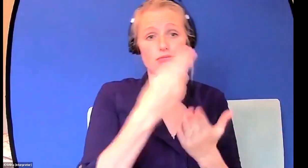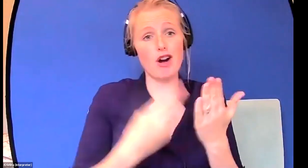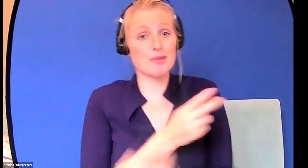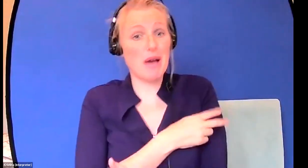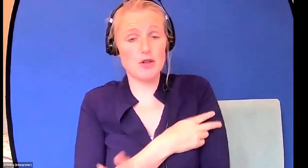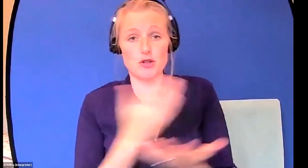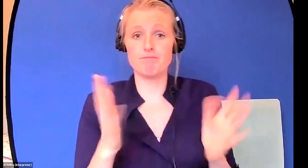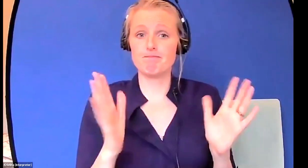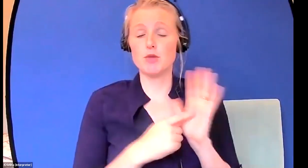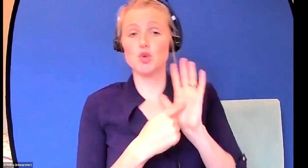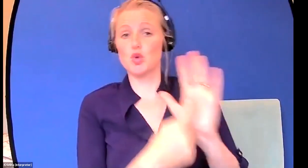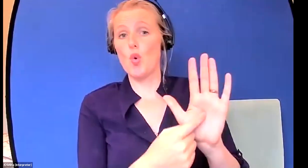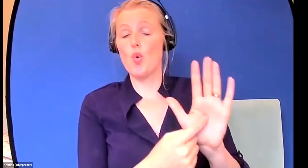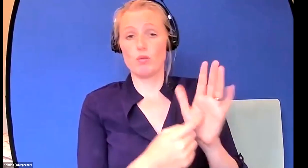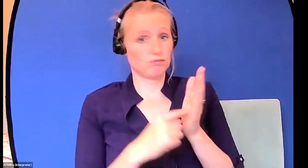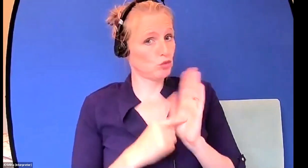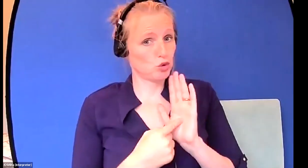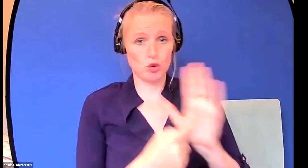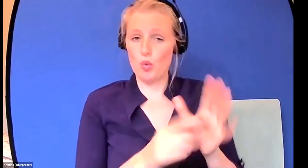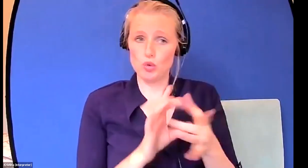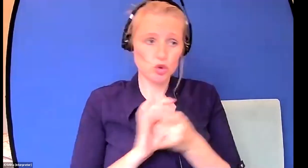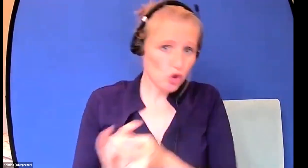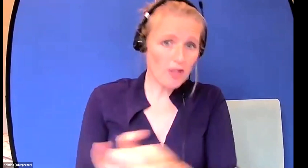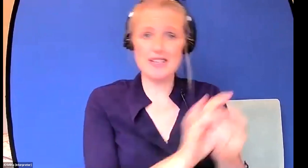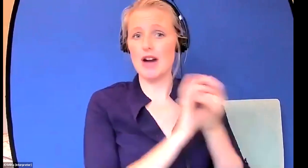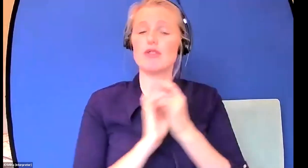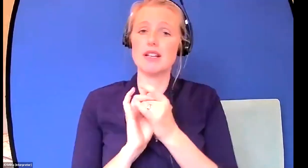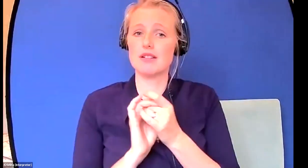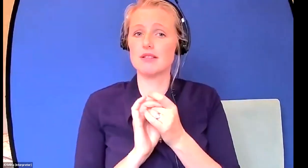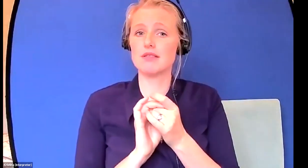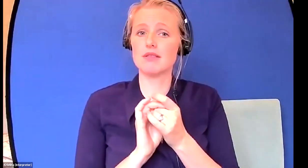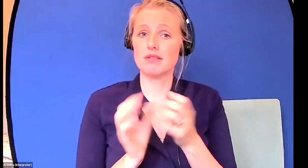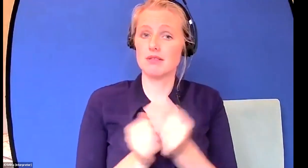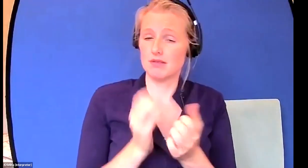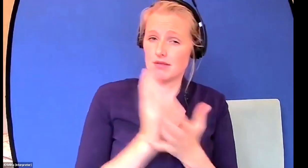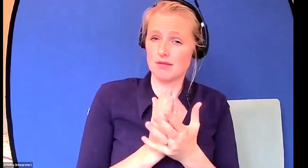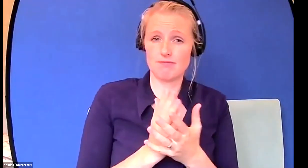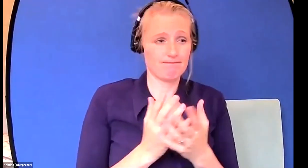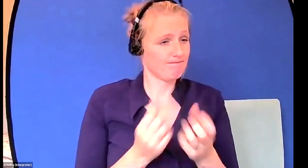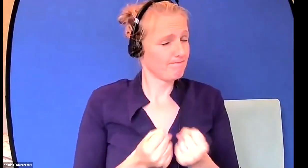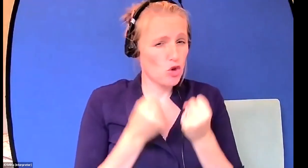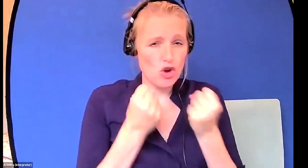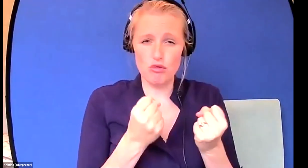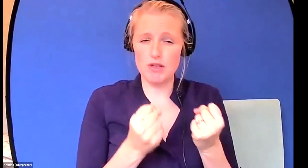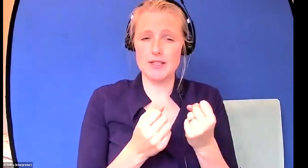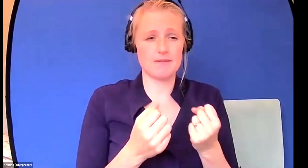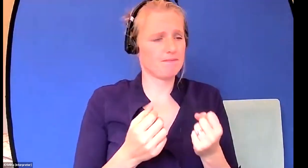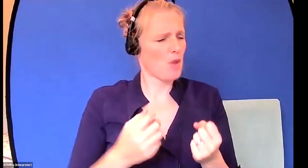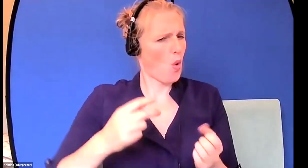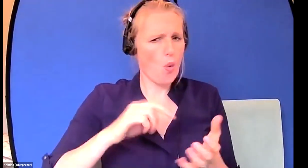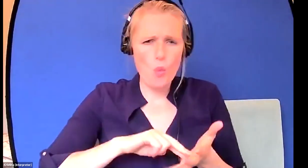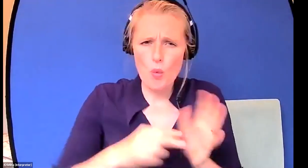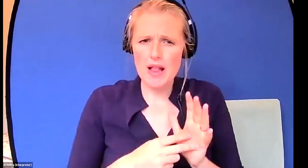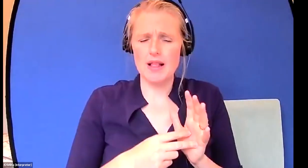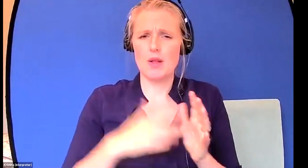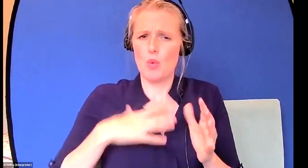demonstrating vertical and horizontal solidarities and having the collective courage and the will to resist any imposed